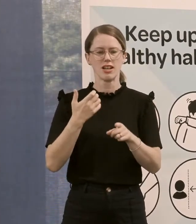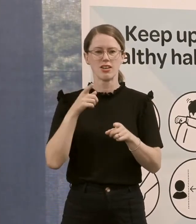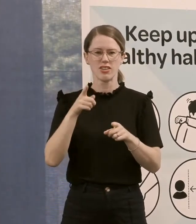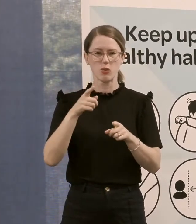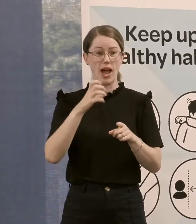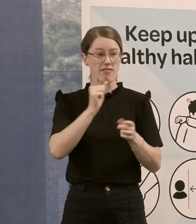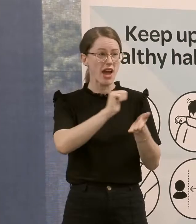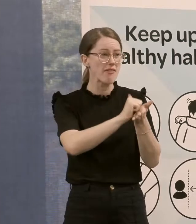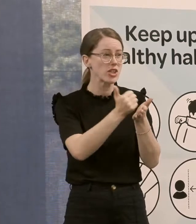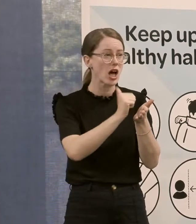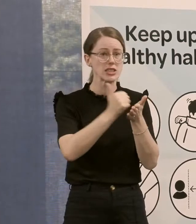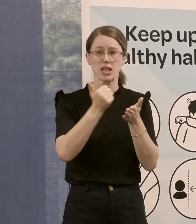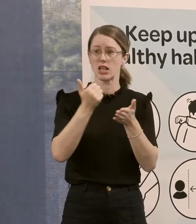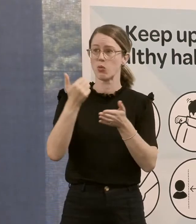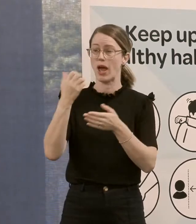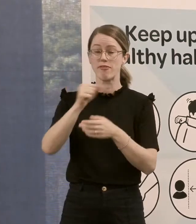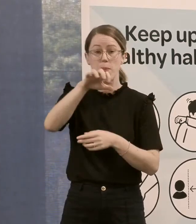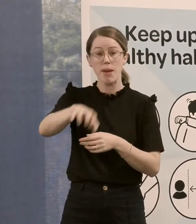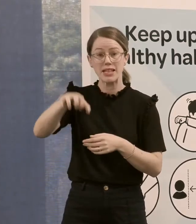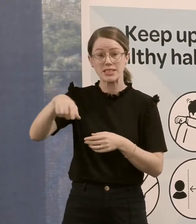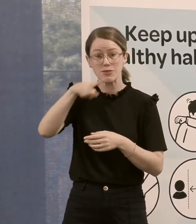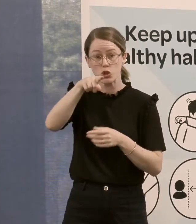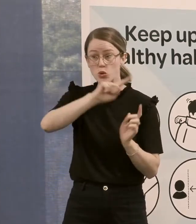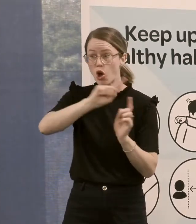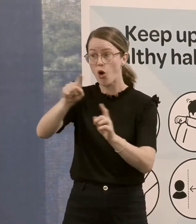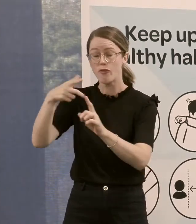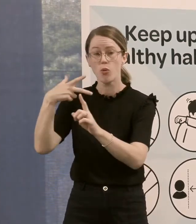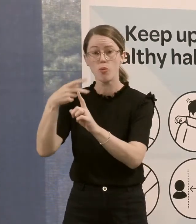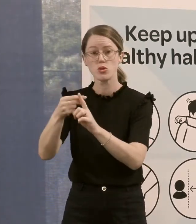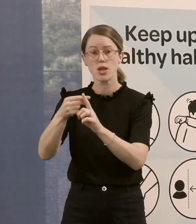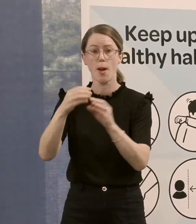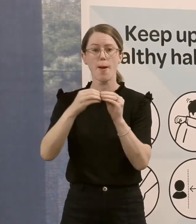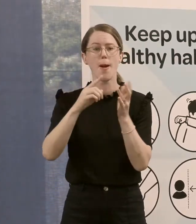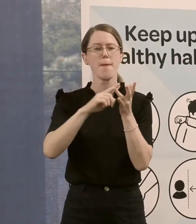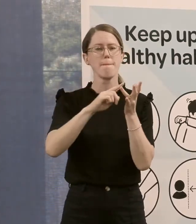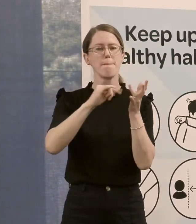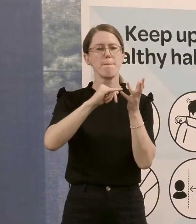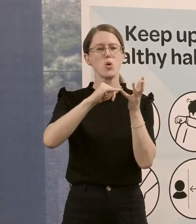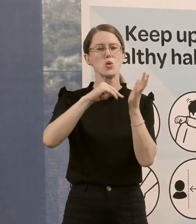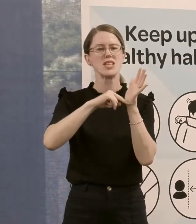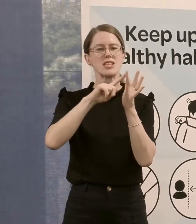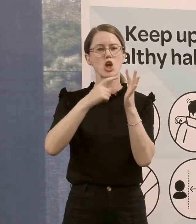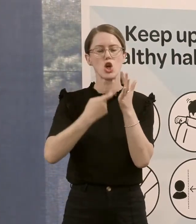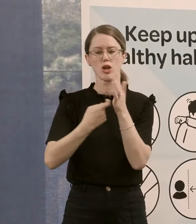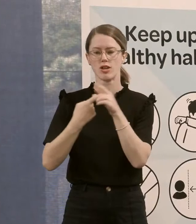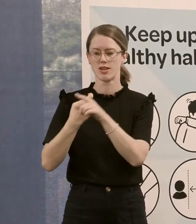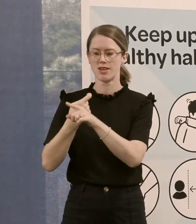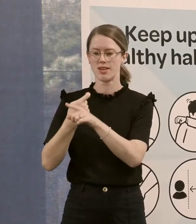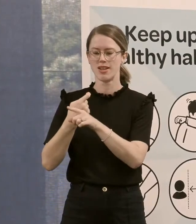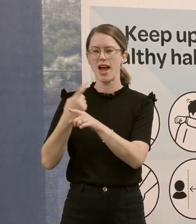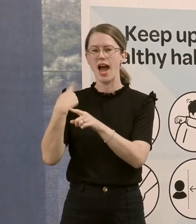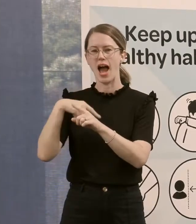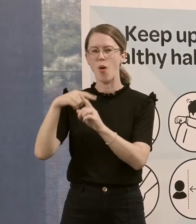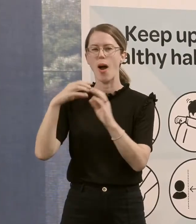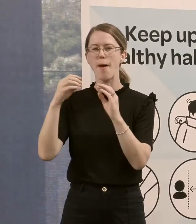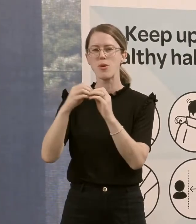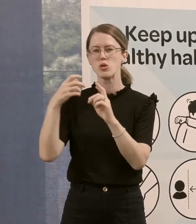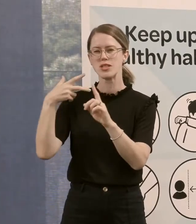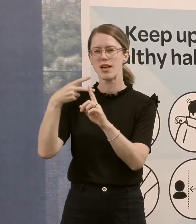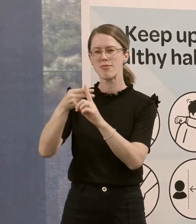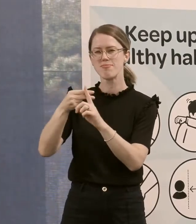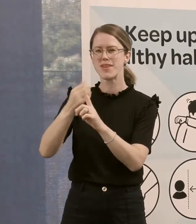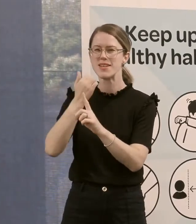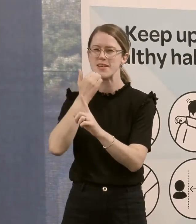there to get booster rates up. I should say our booster rates have levelled off at almost identical rates to what